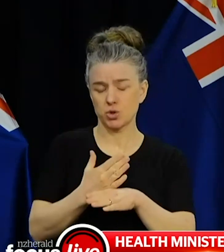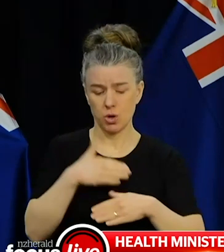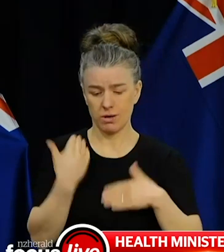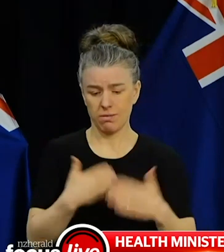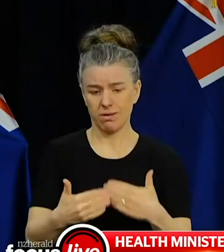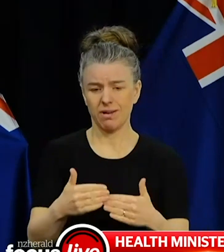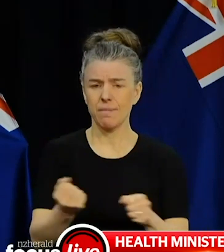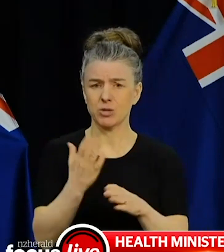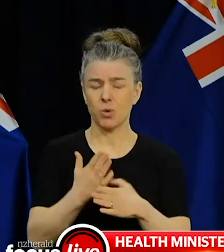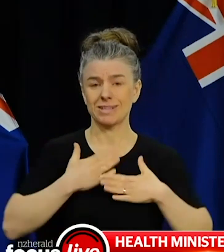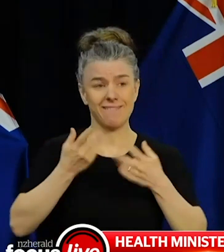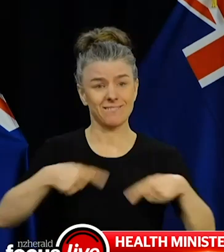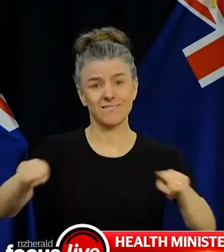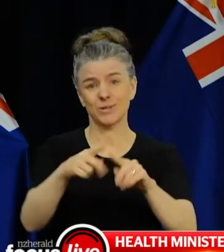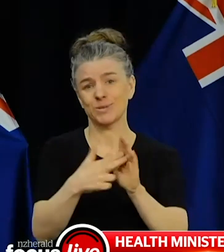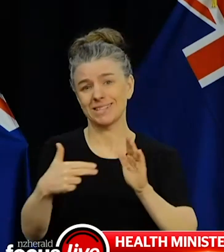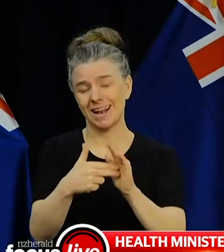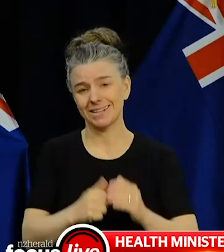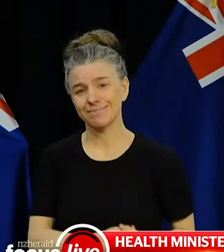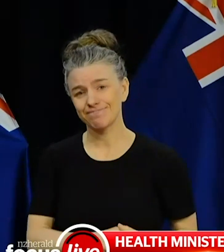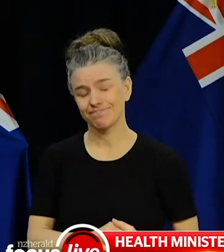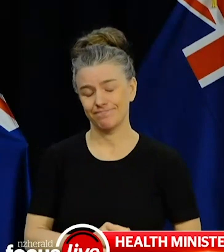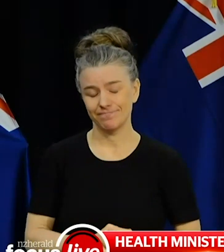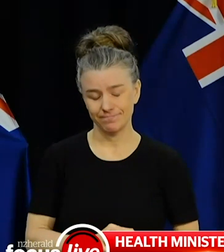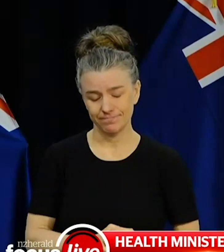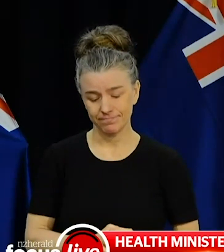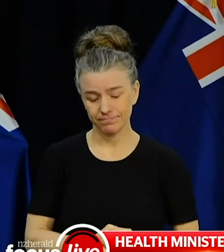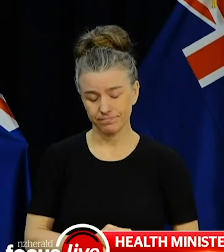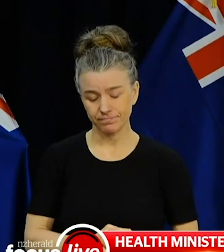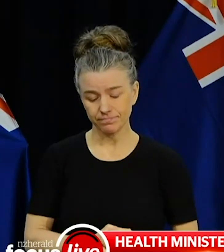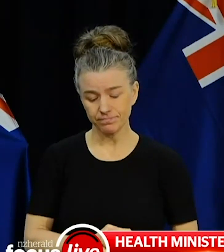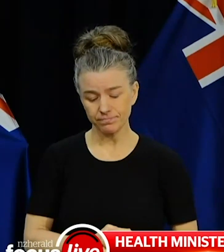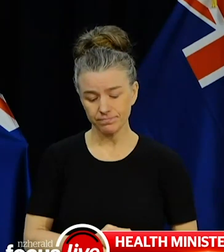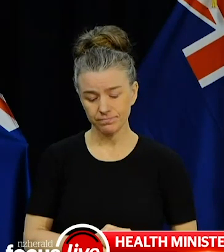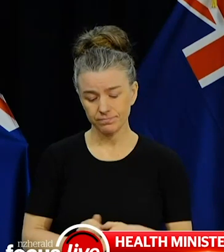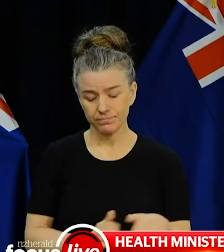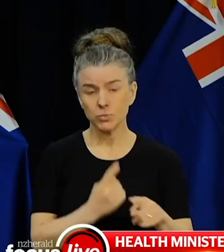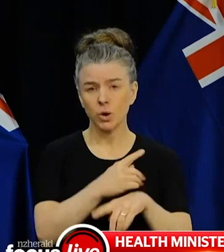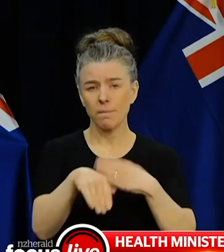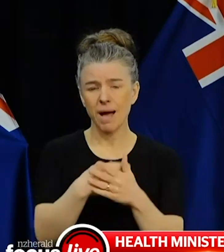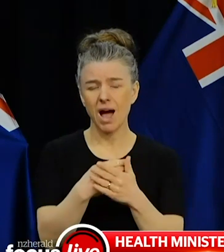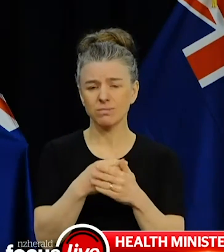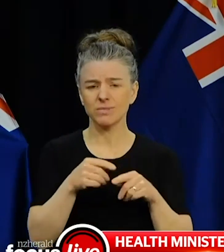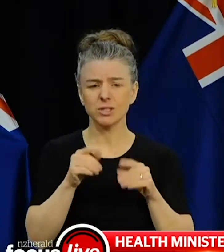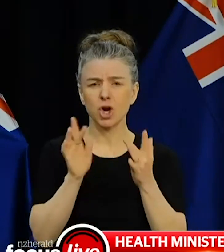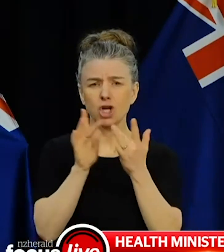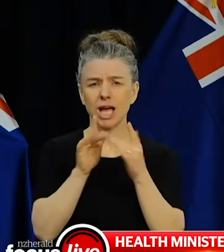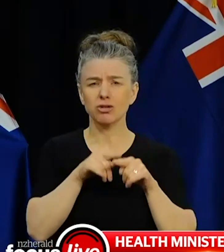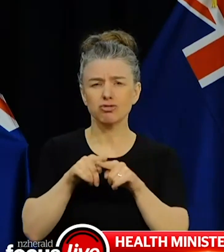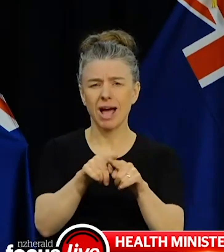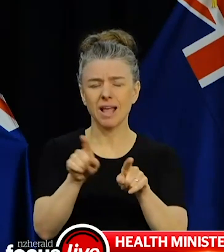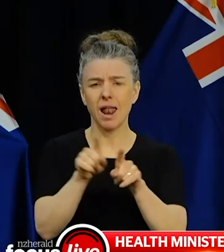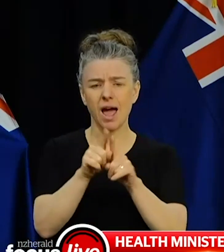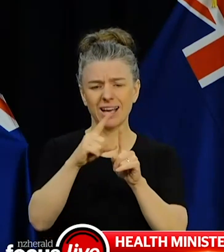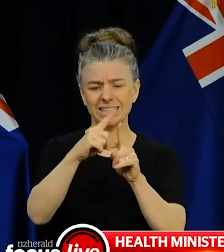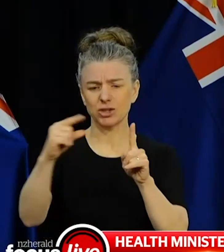team of 5 million will remain protected from COVID-19. A brief word on digital diaries. Having no cases